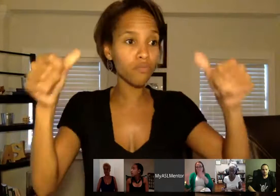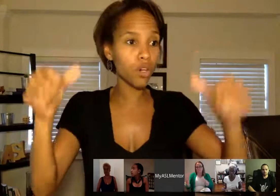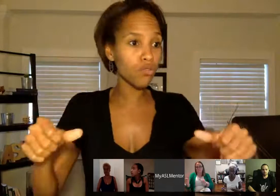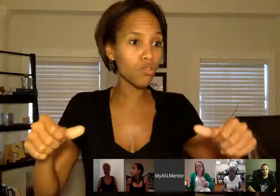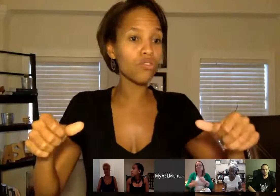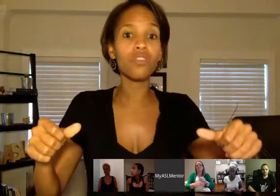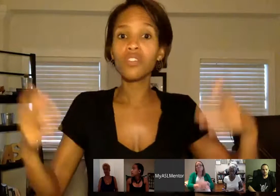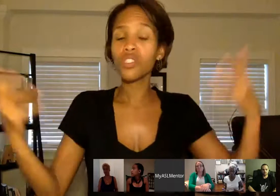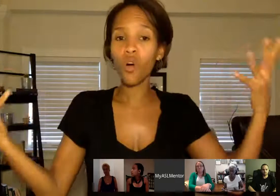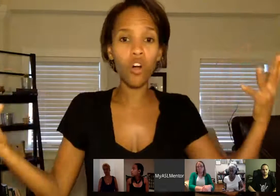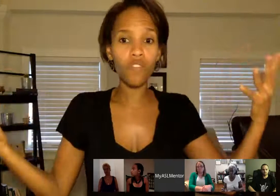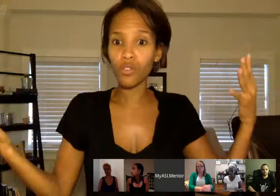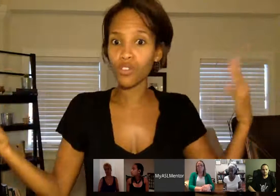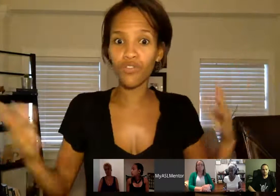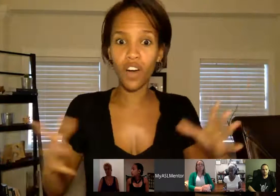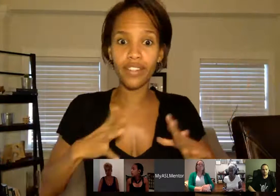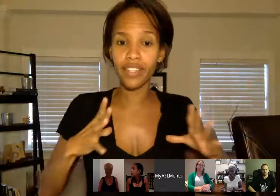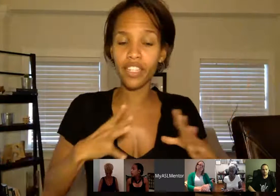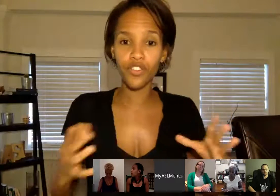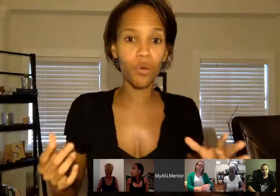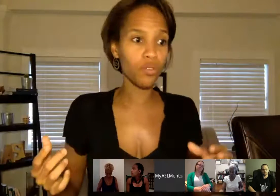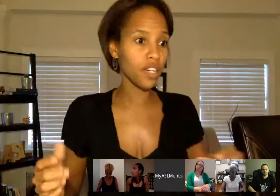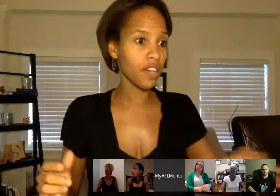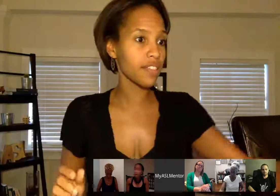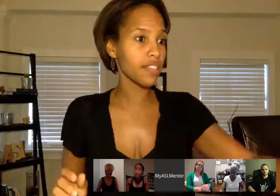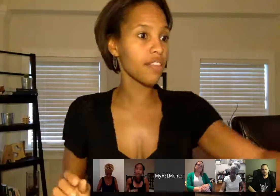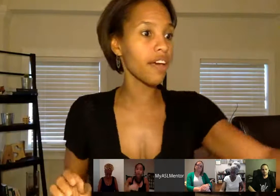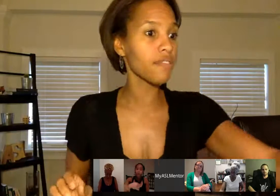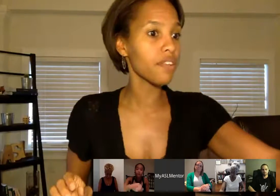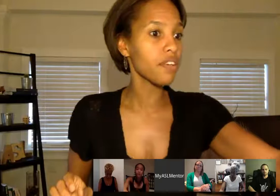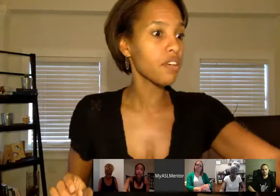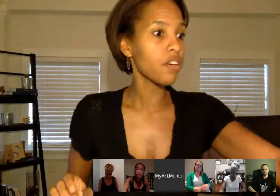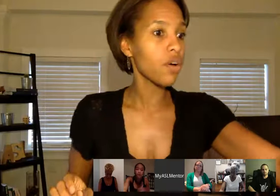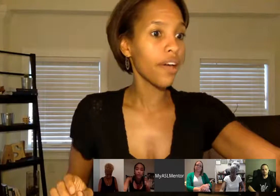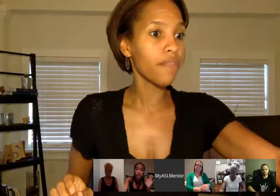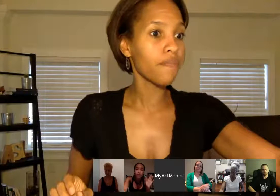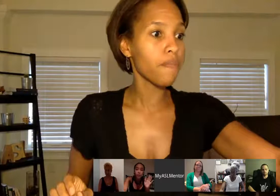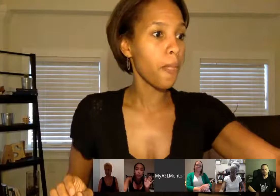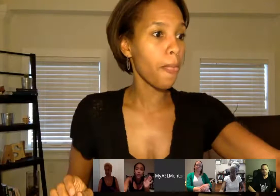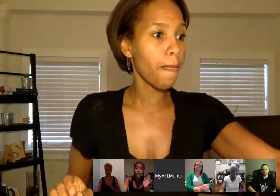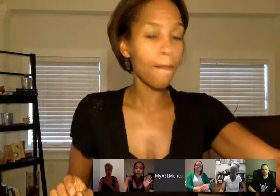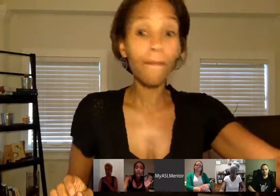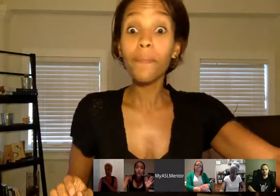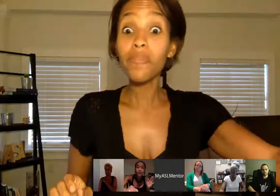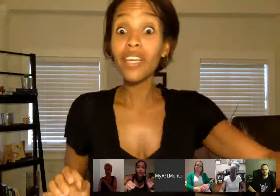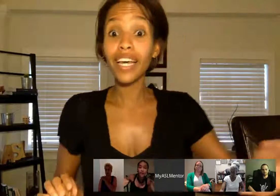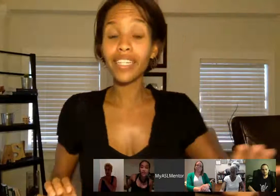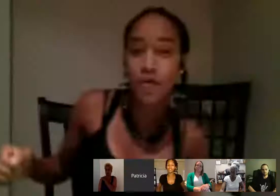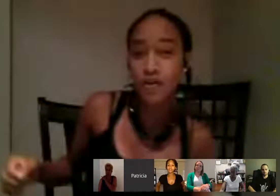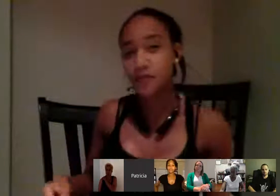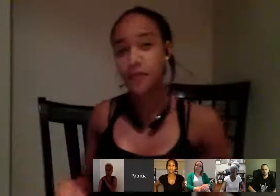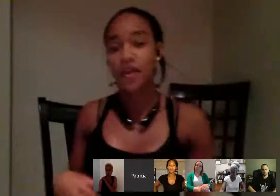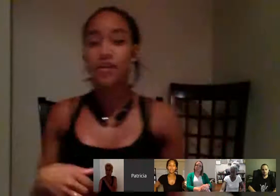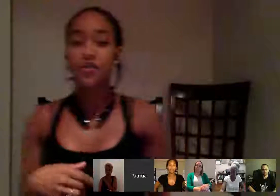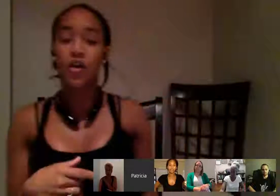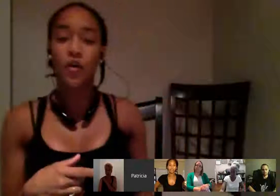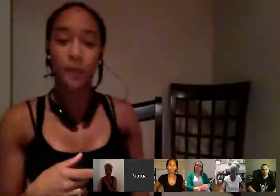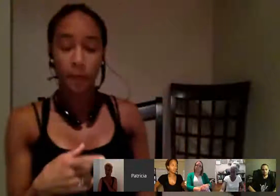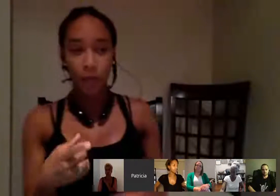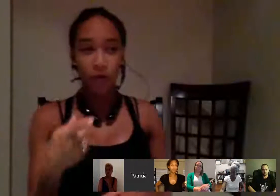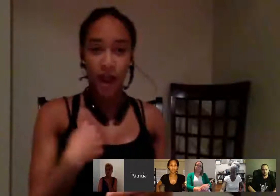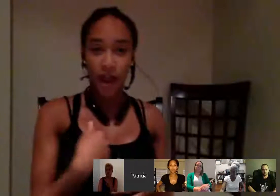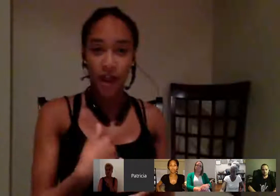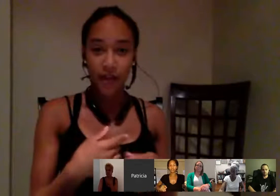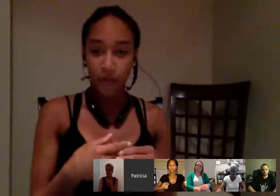also, post. So all of those are fine signs for posting on things online. Okay, Wait. I have Yes. a question.